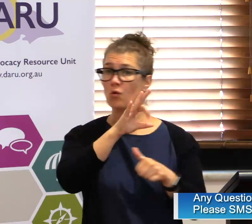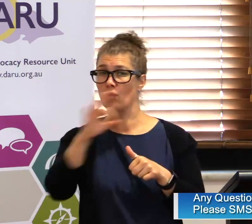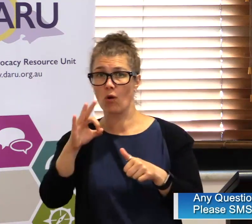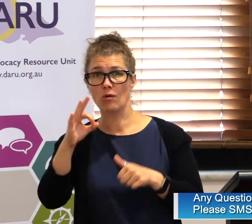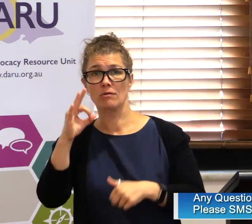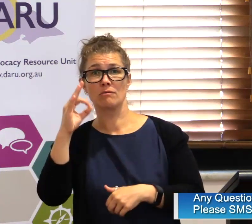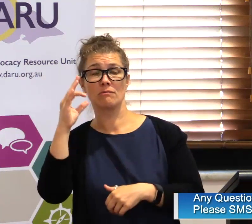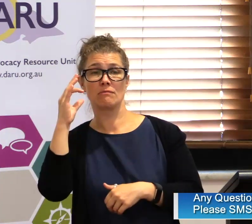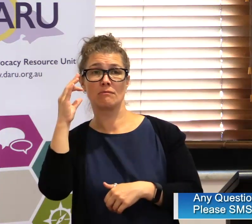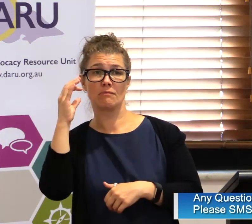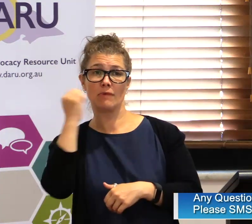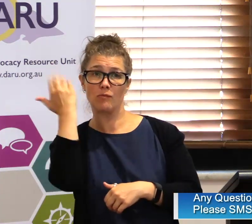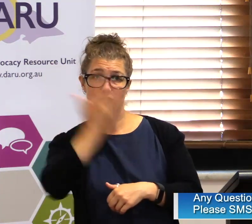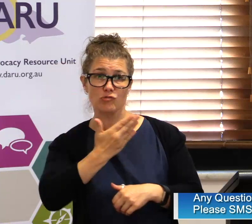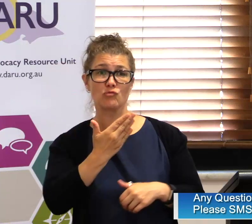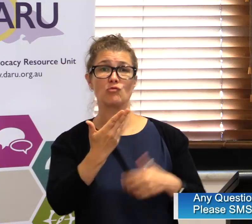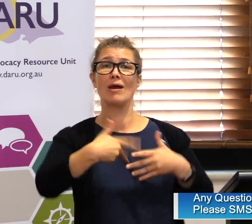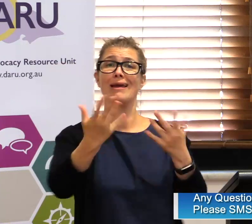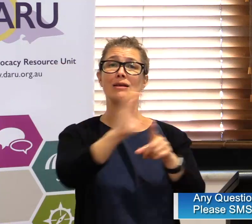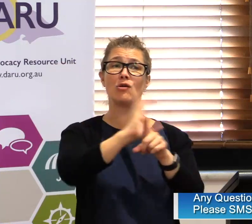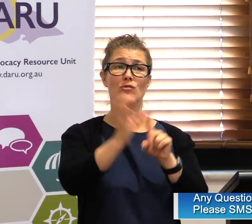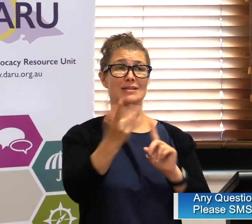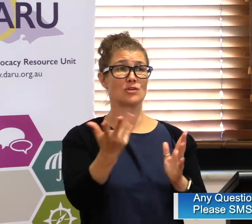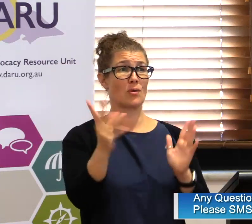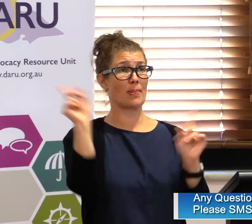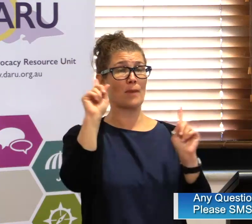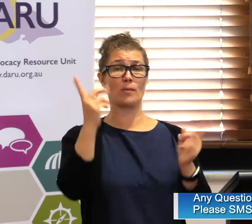background. So this is where we stand at the moment.